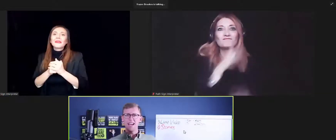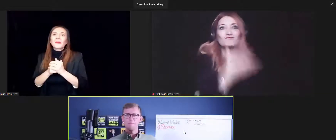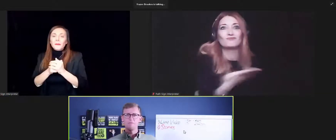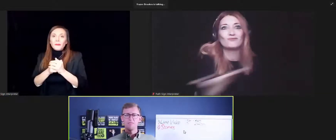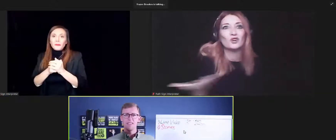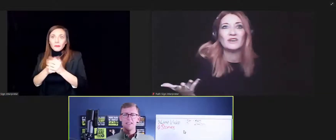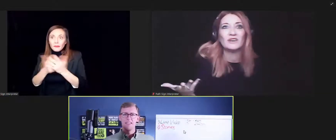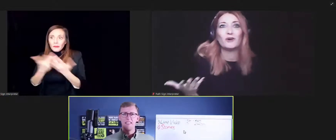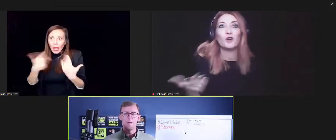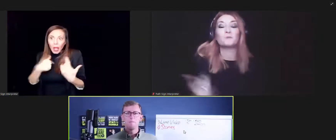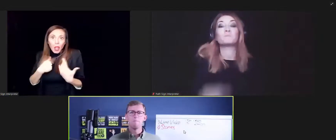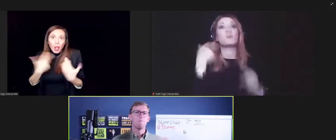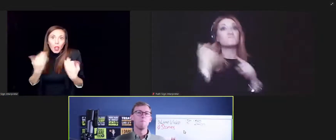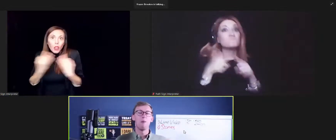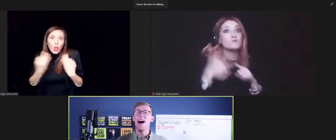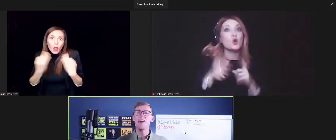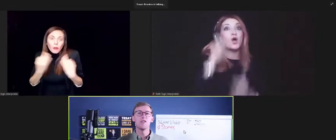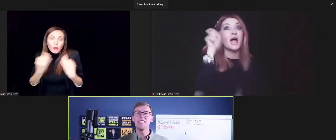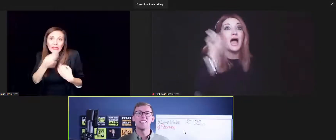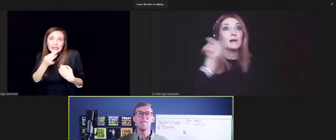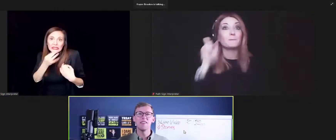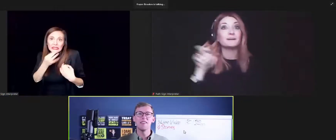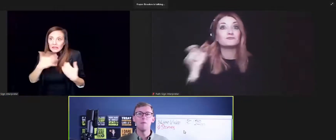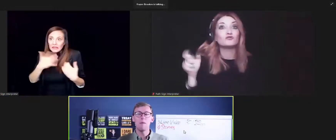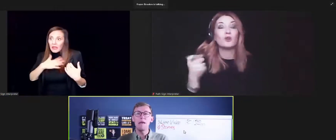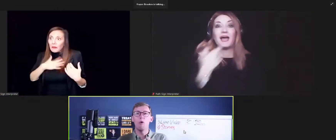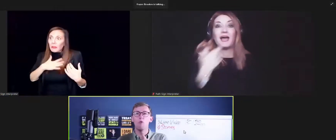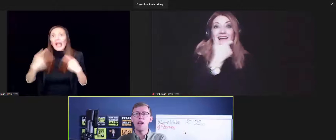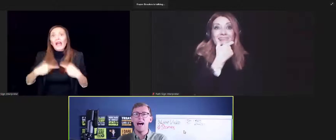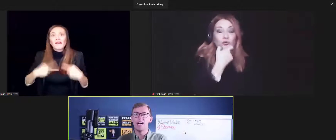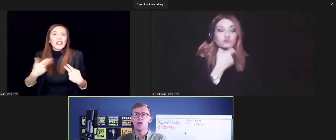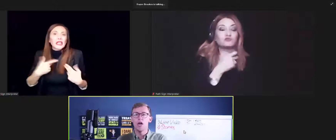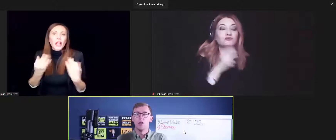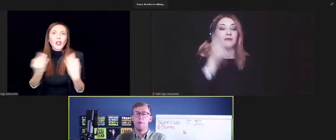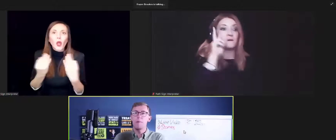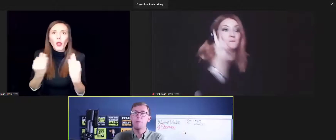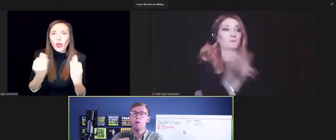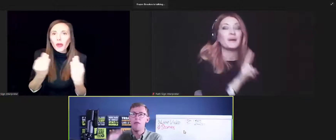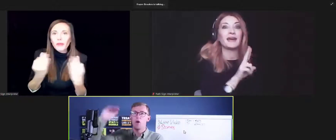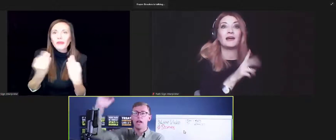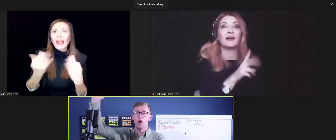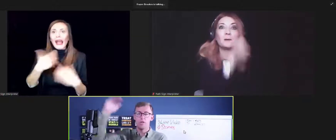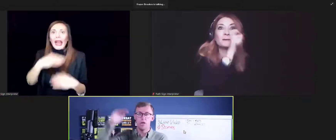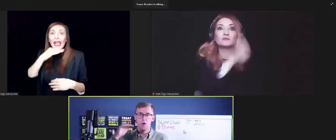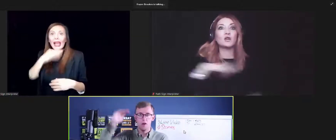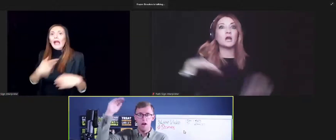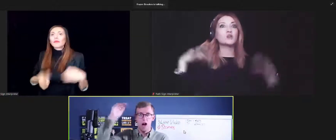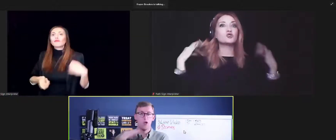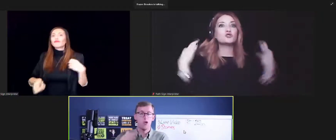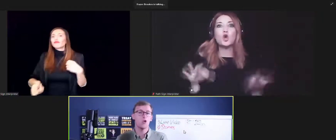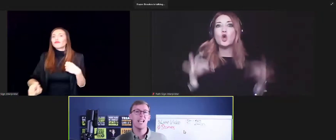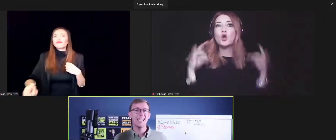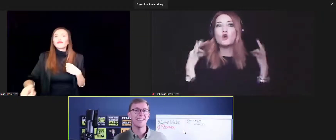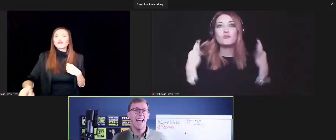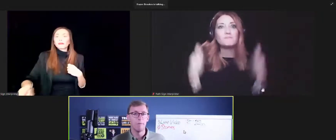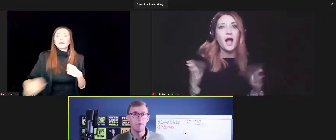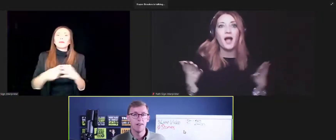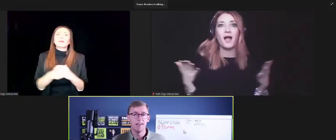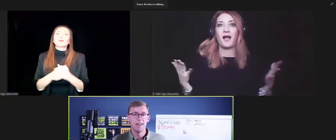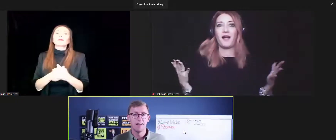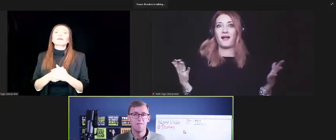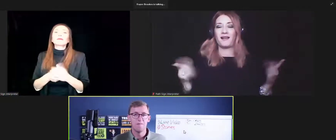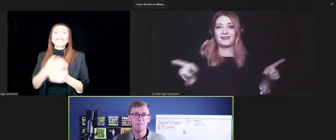Like, behind the scenes is everything. When people realize the people that they're looking up to are just like